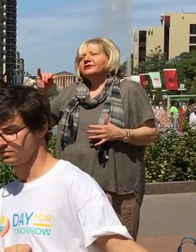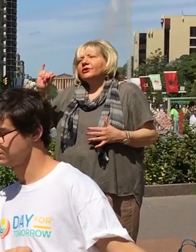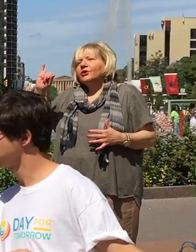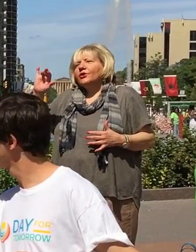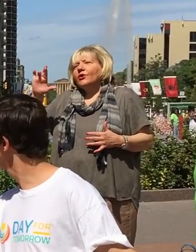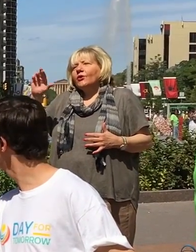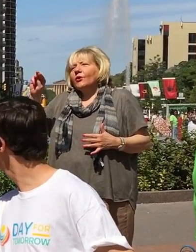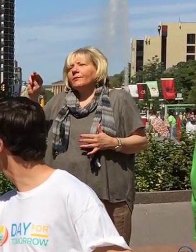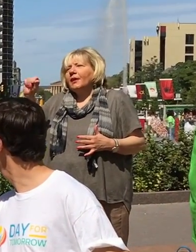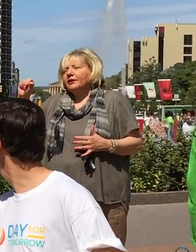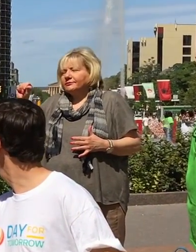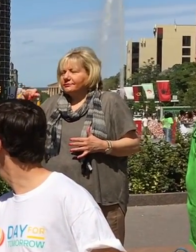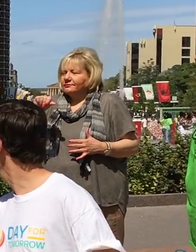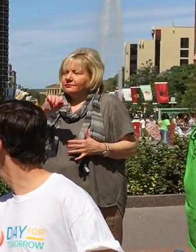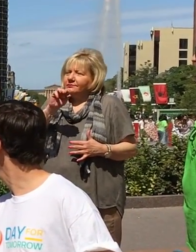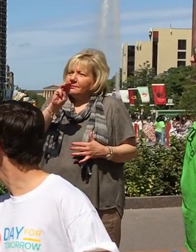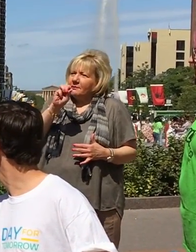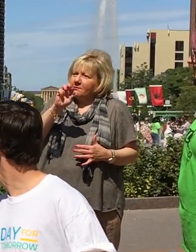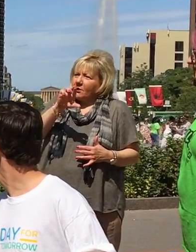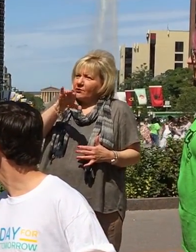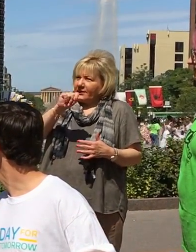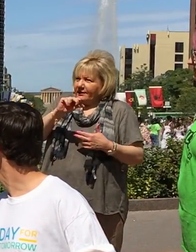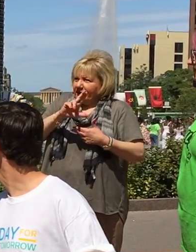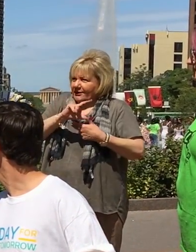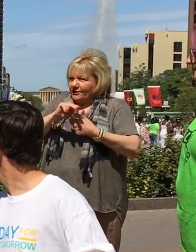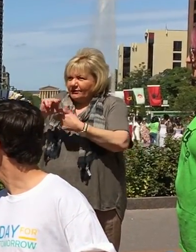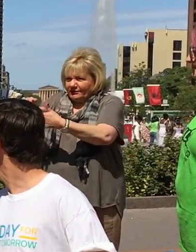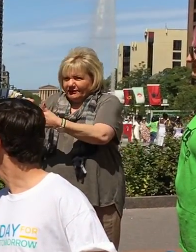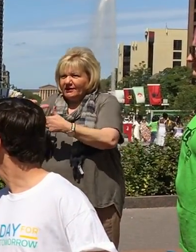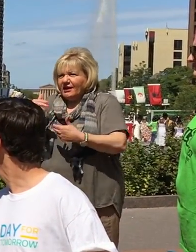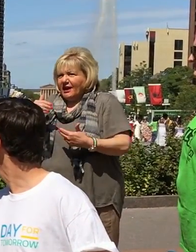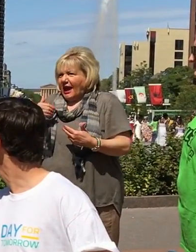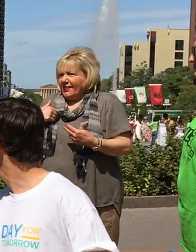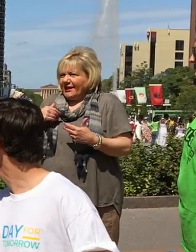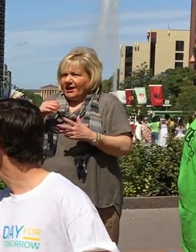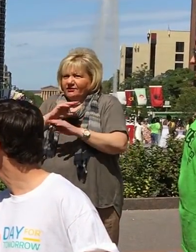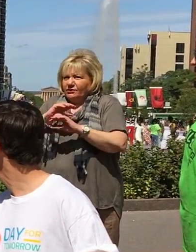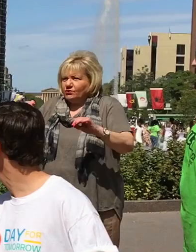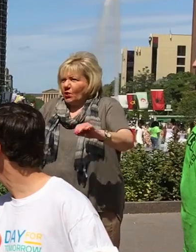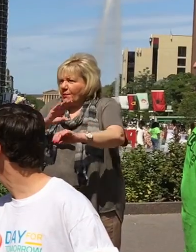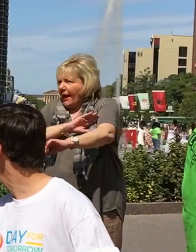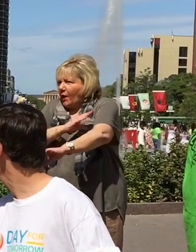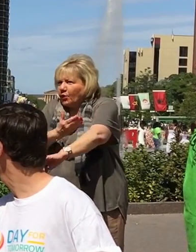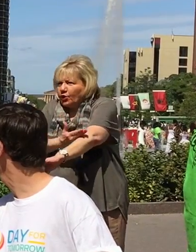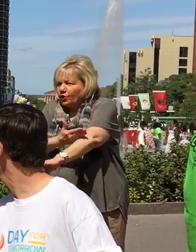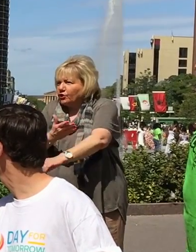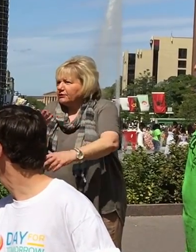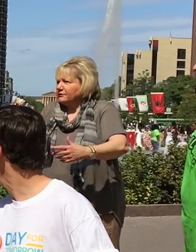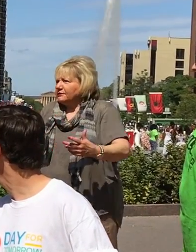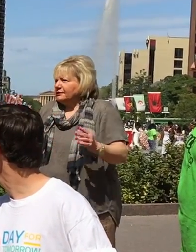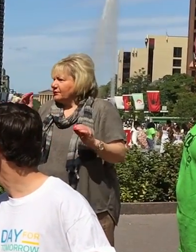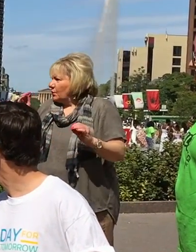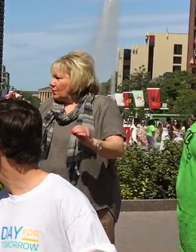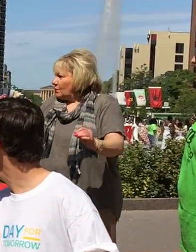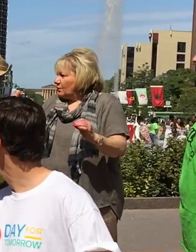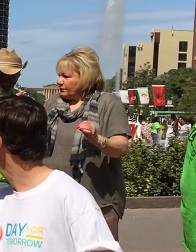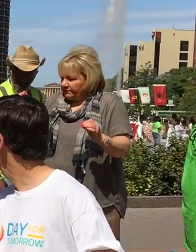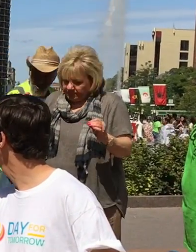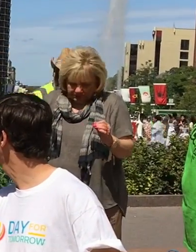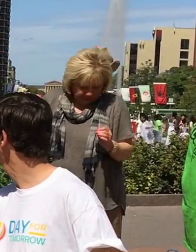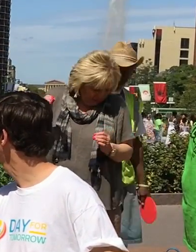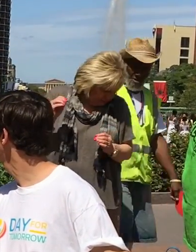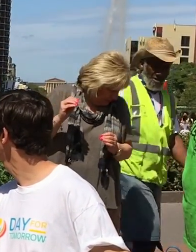is devastating. And they experienced mudslides and power outages. Thankfully, there